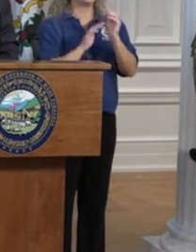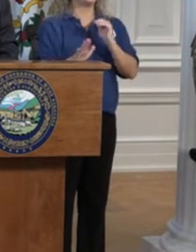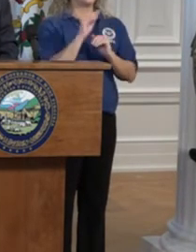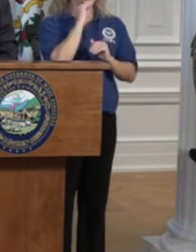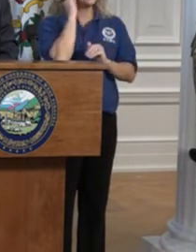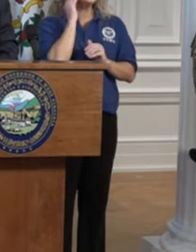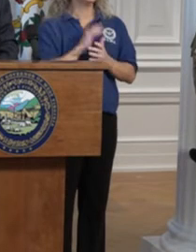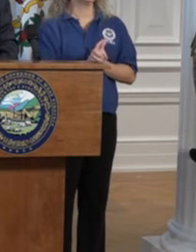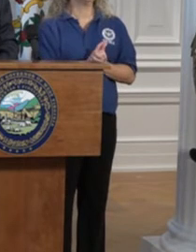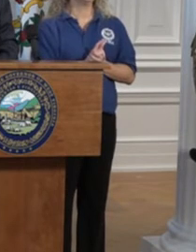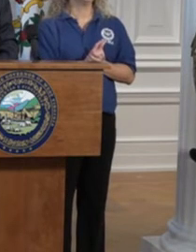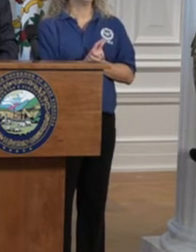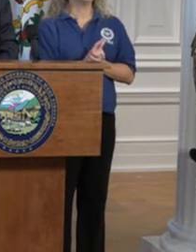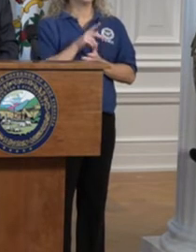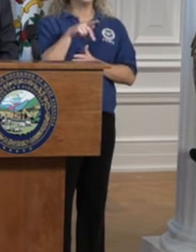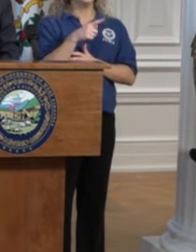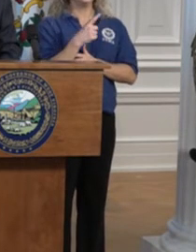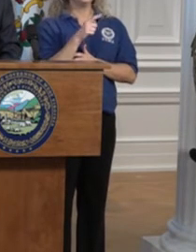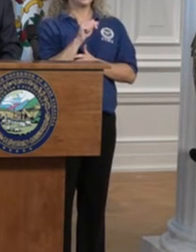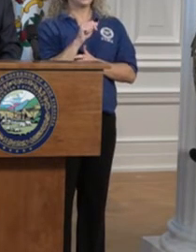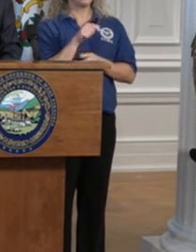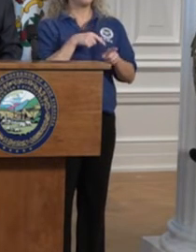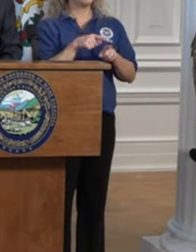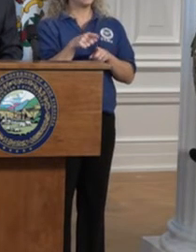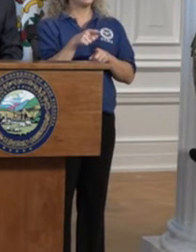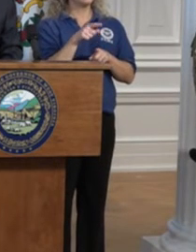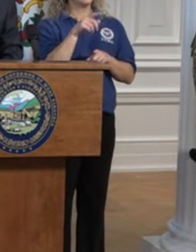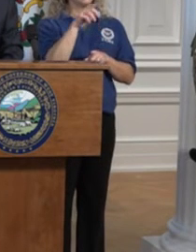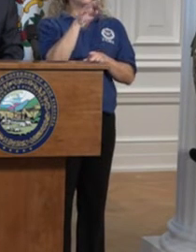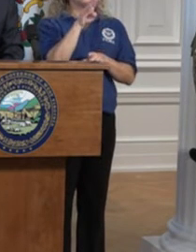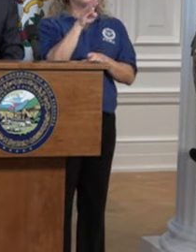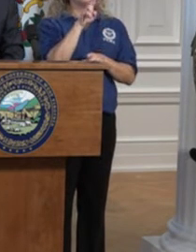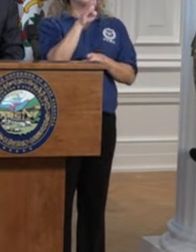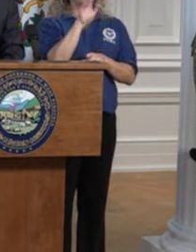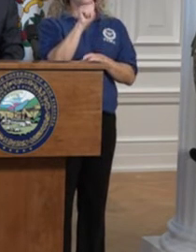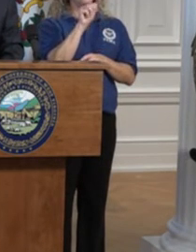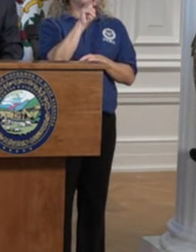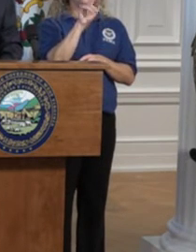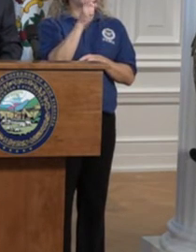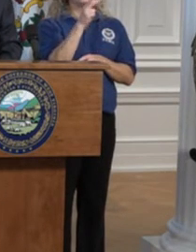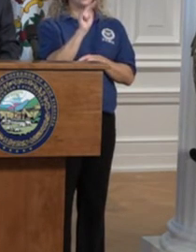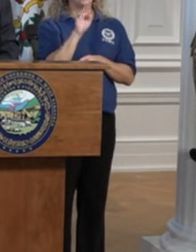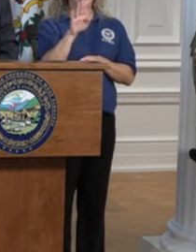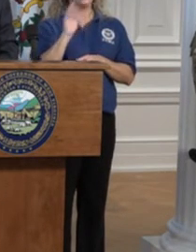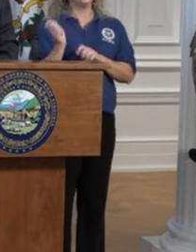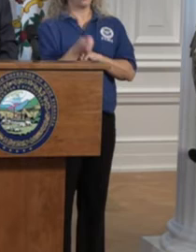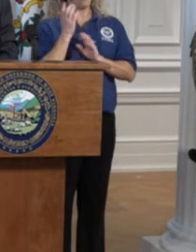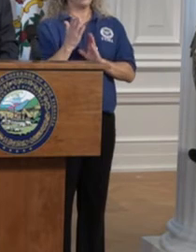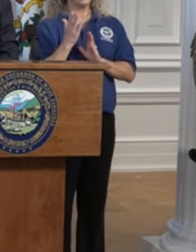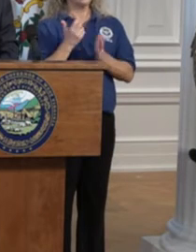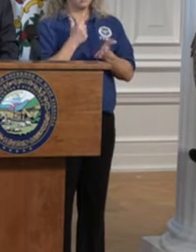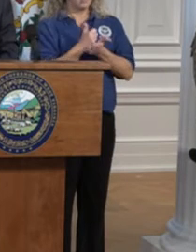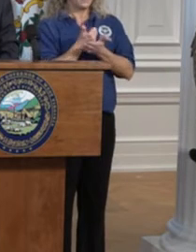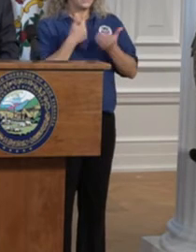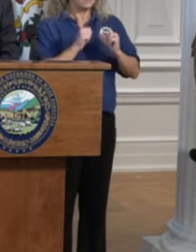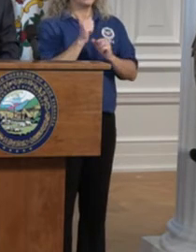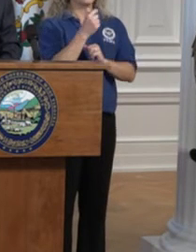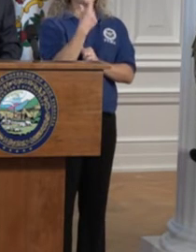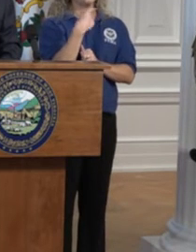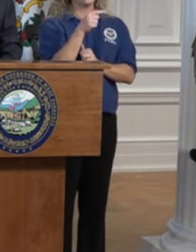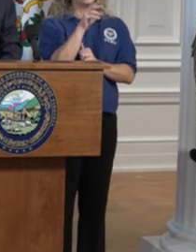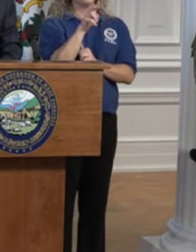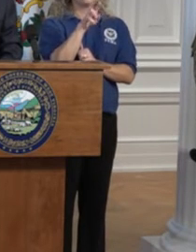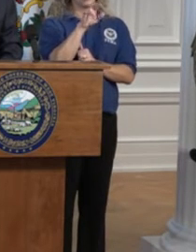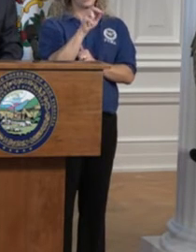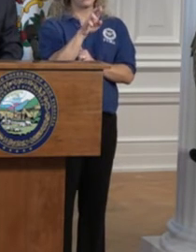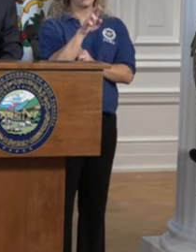homes. PGA professional Bubba Watson and his fellow golfers are spearheading an effort in Greenbrier County to help